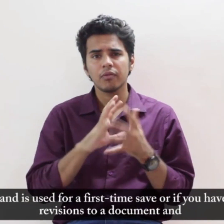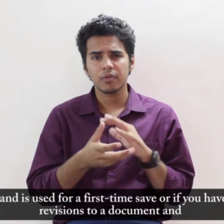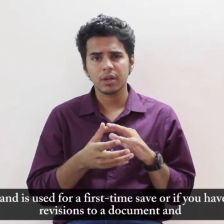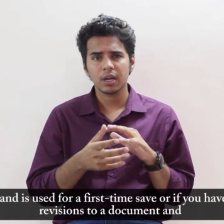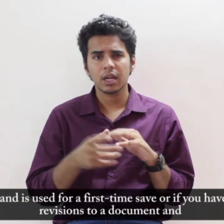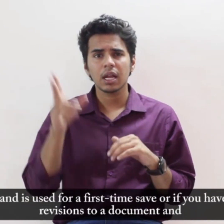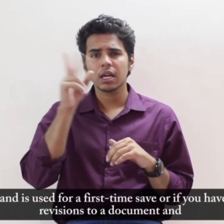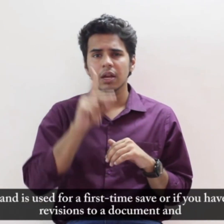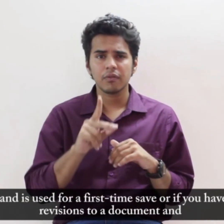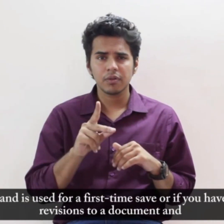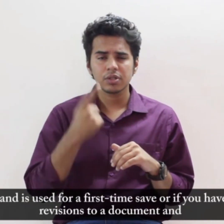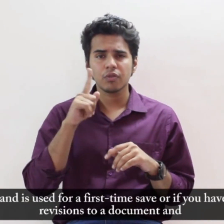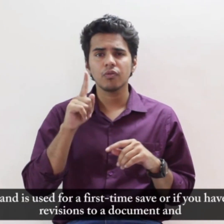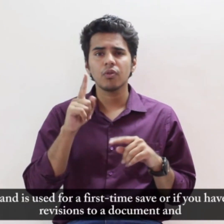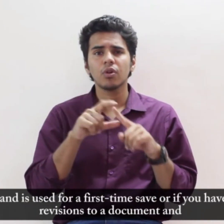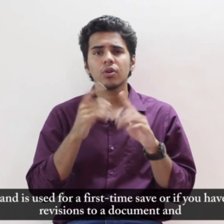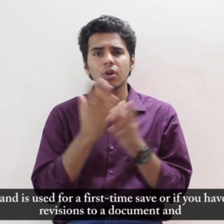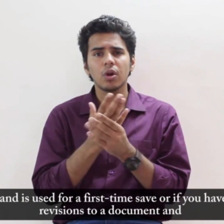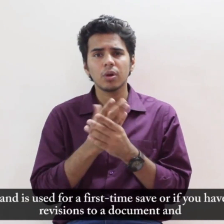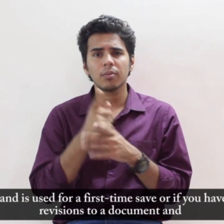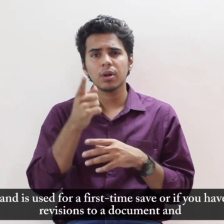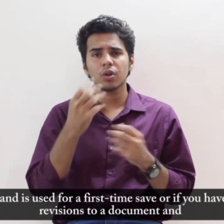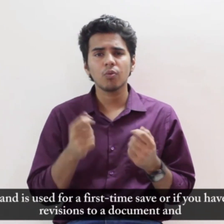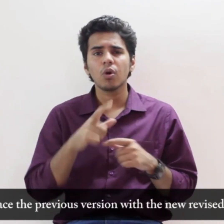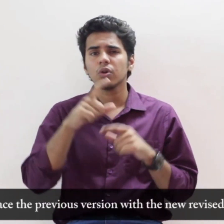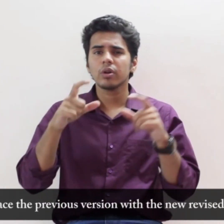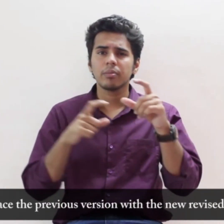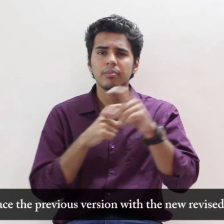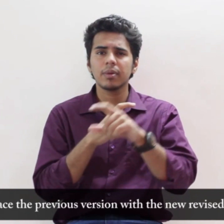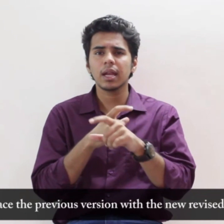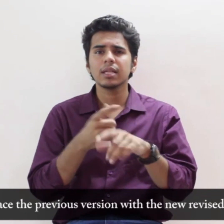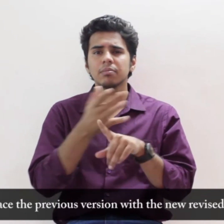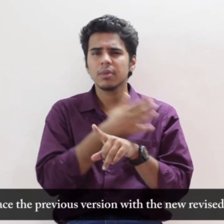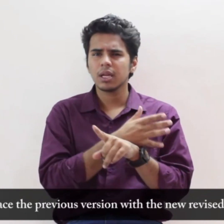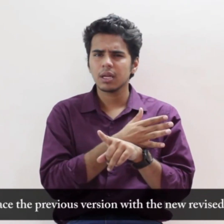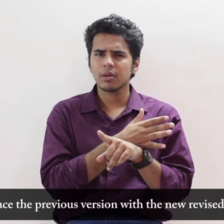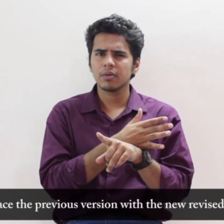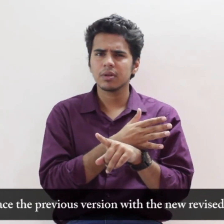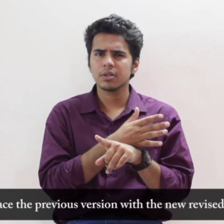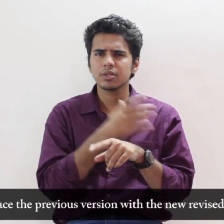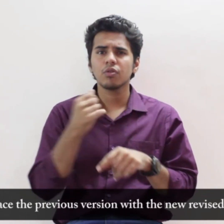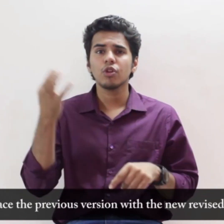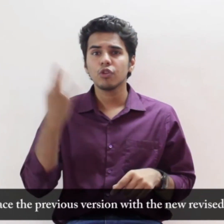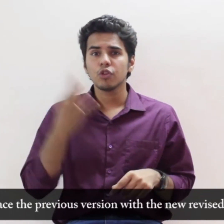document and want to replace the previous version with a new revised document.